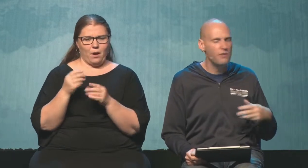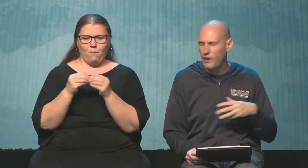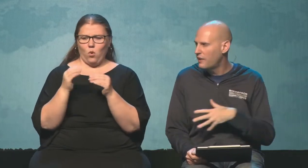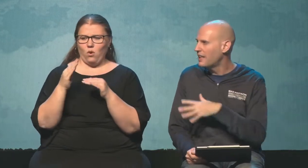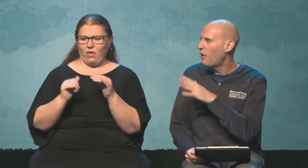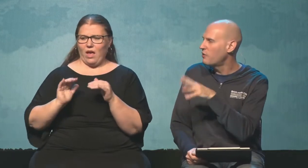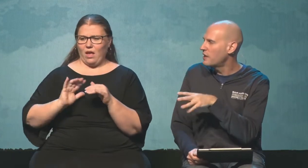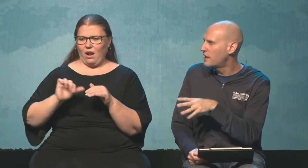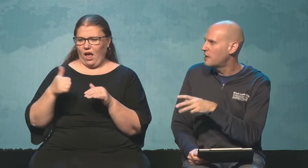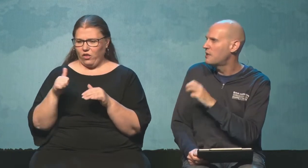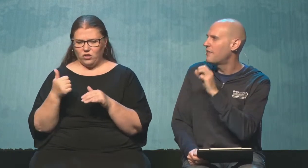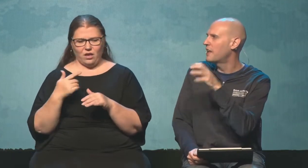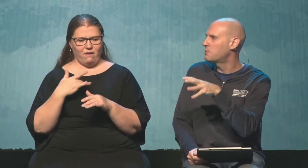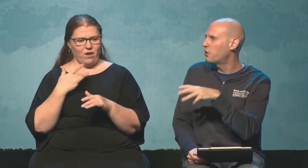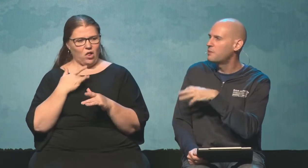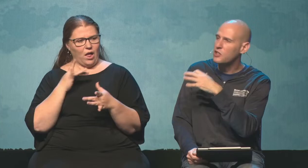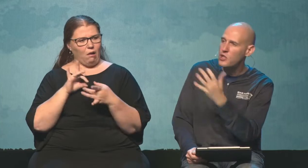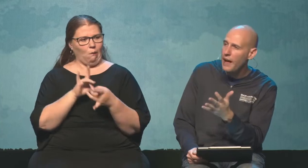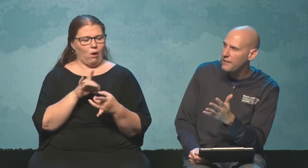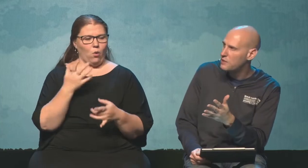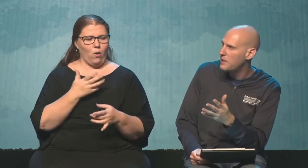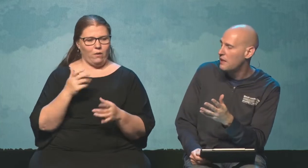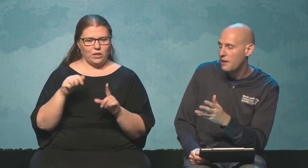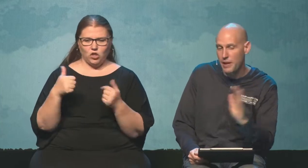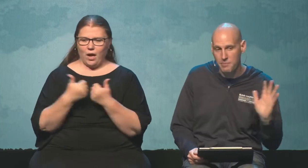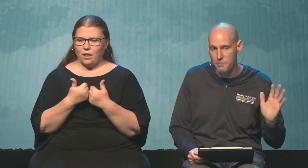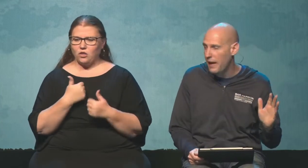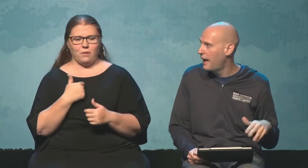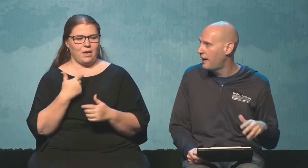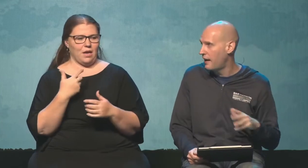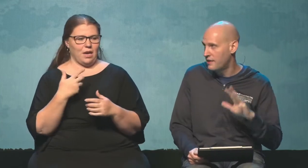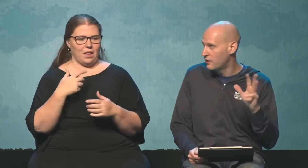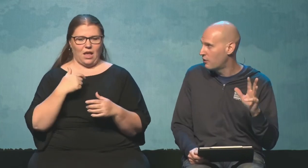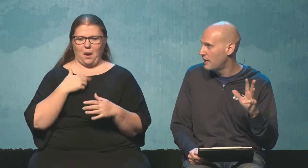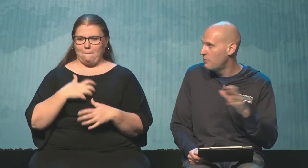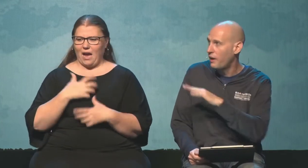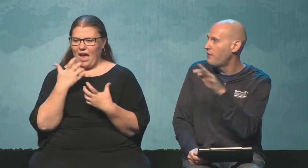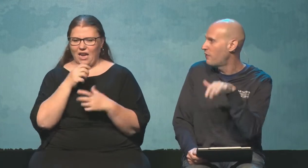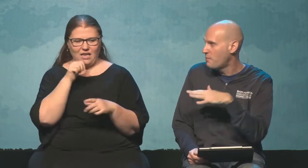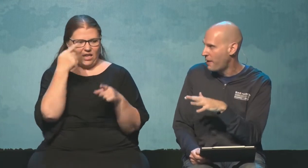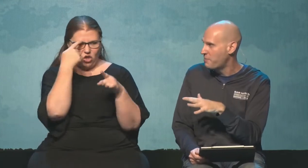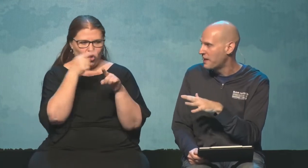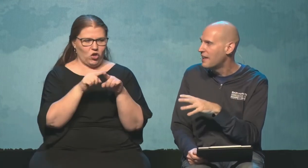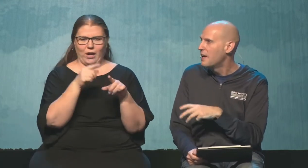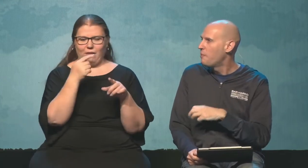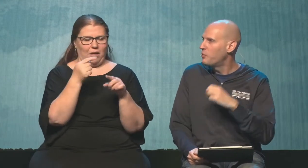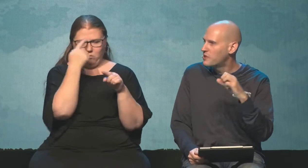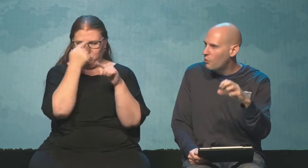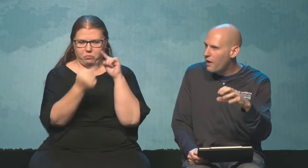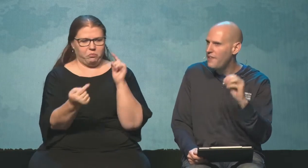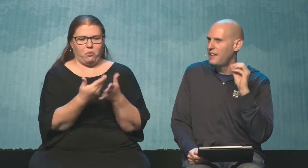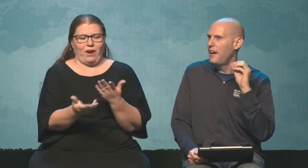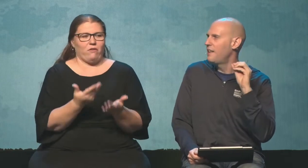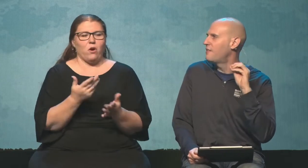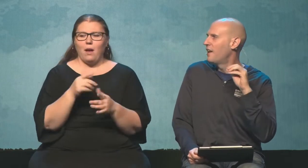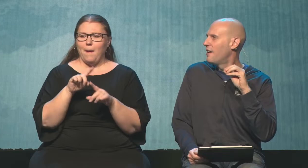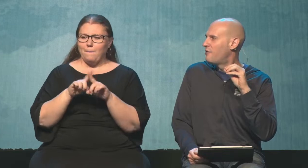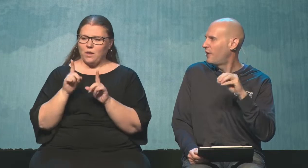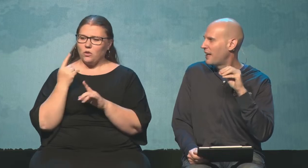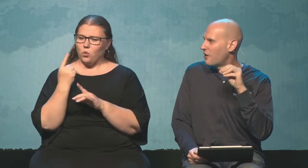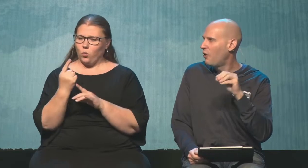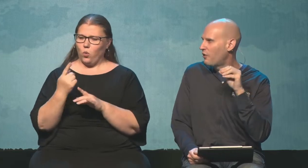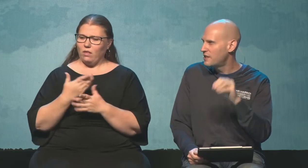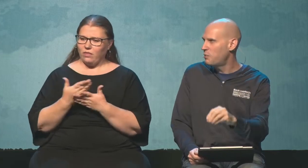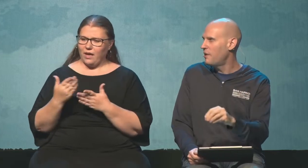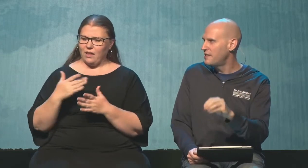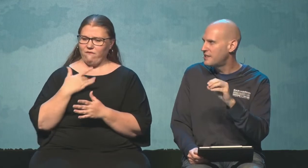That you felt like, oh, I really connected with that spoke to me, it challenged me, made me mad, I didn't agree, whatever it might be. But was there one that kind of felt